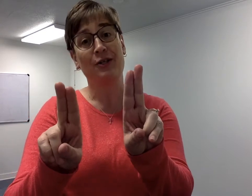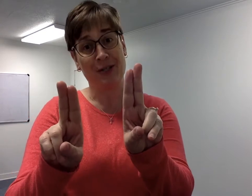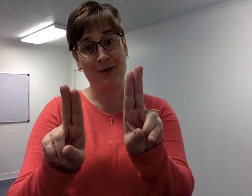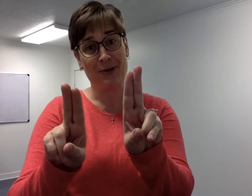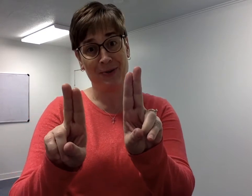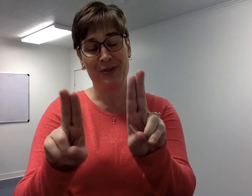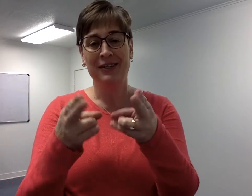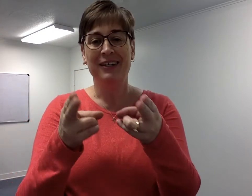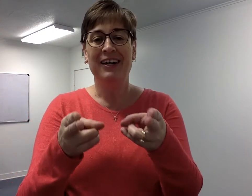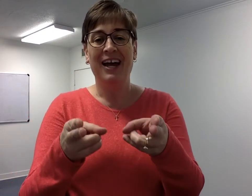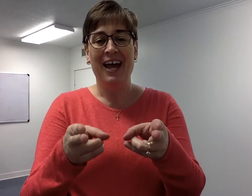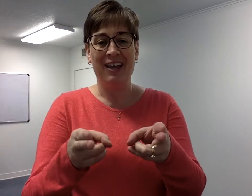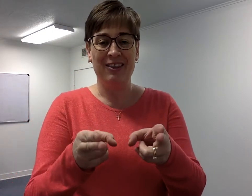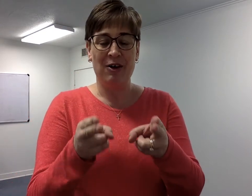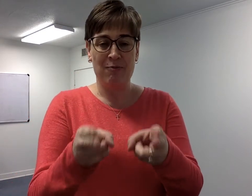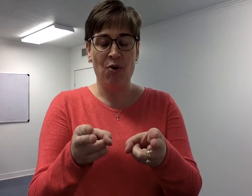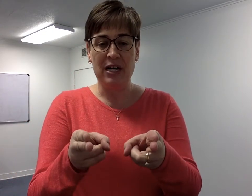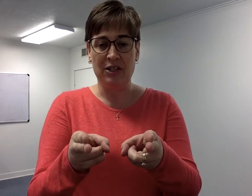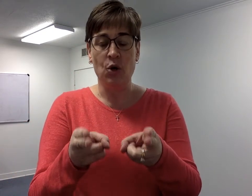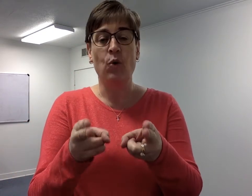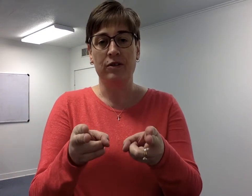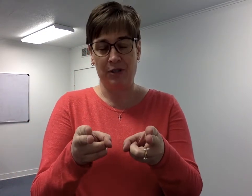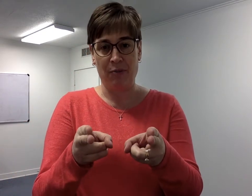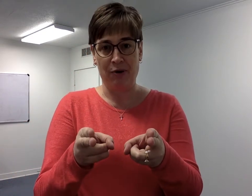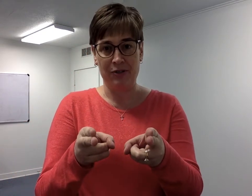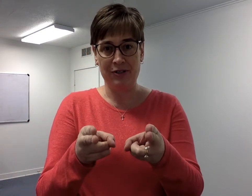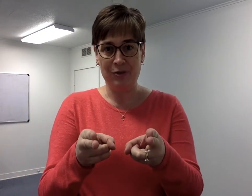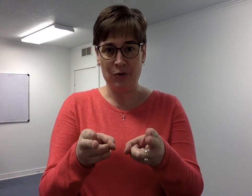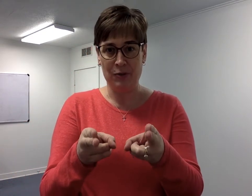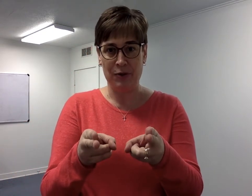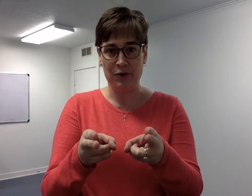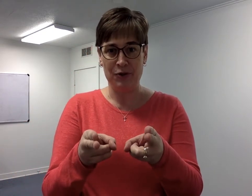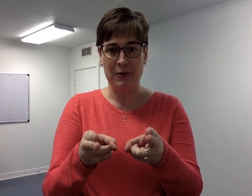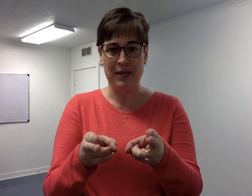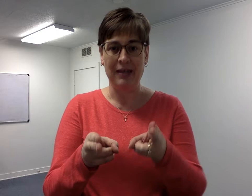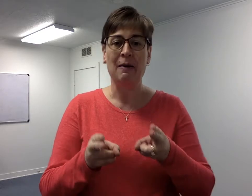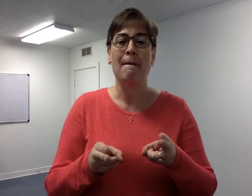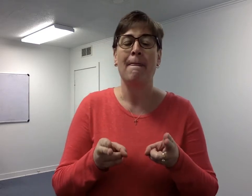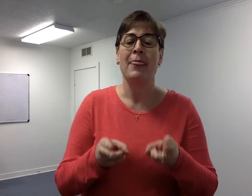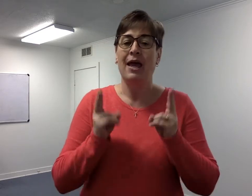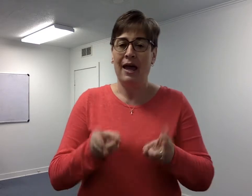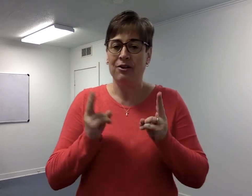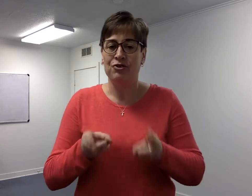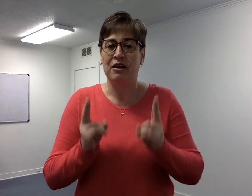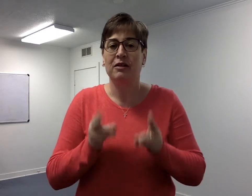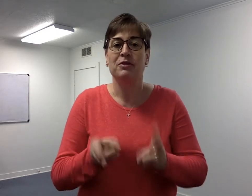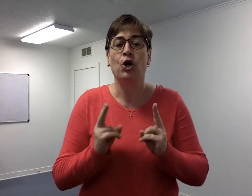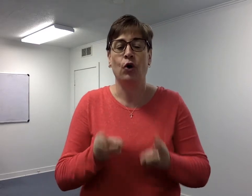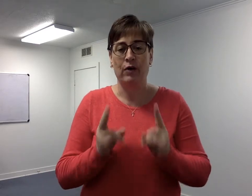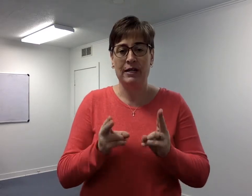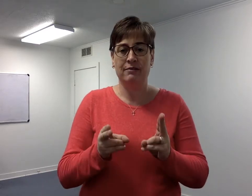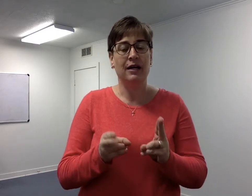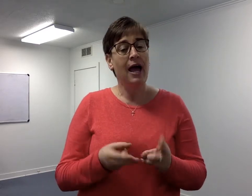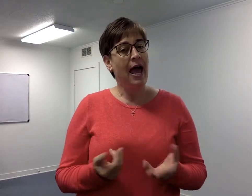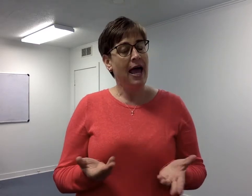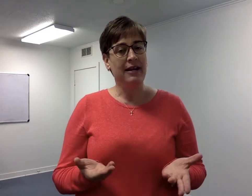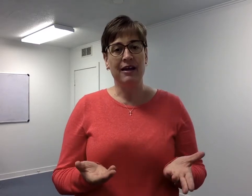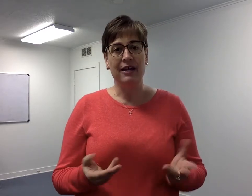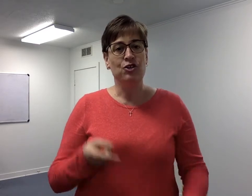your letter U's. And they're pointing towards the person you're speaking, and you're telling them to hurry. And you